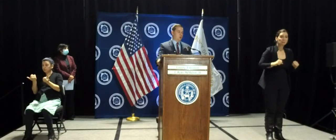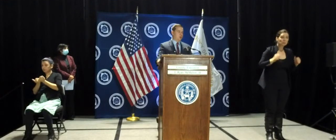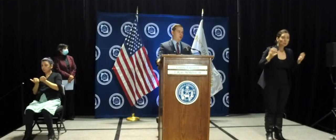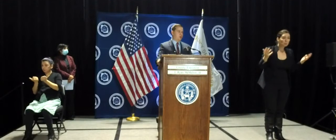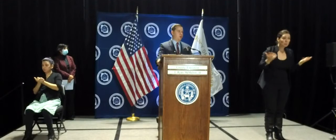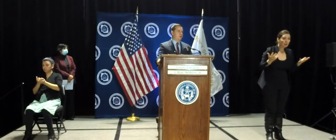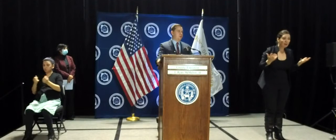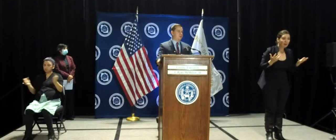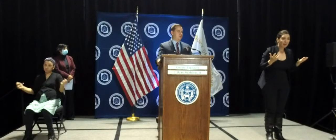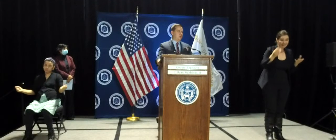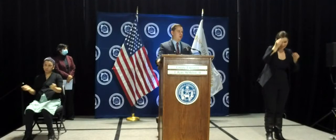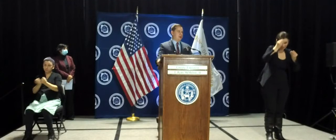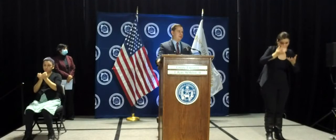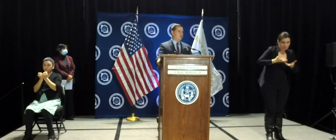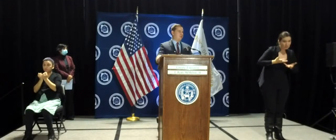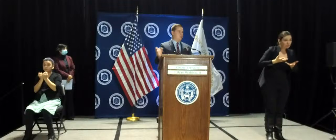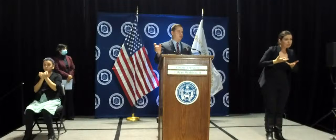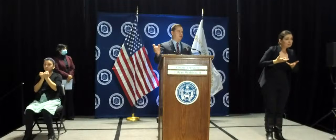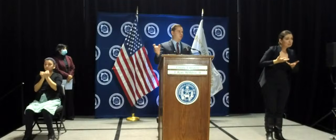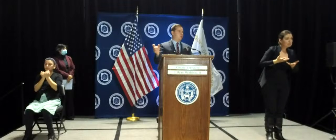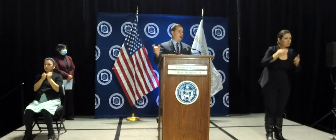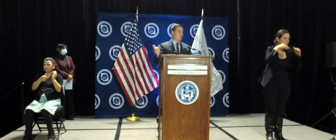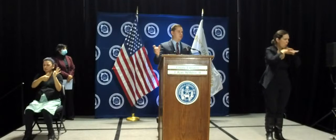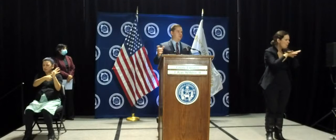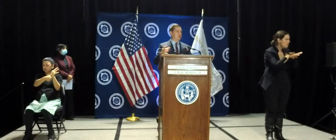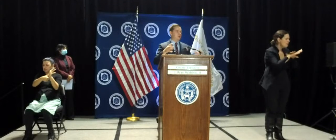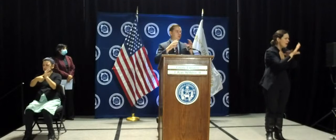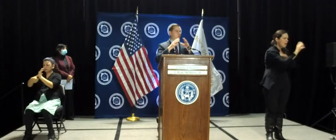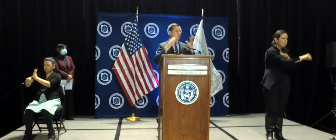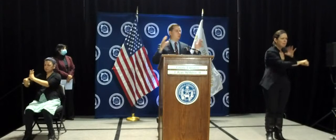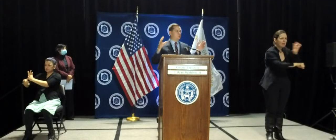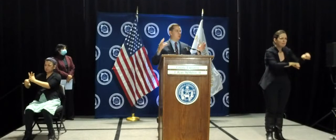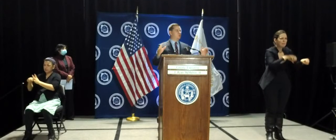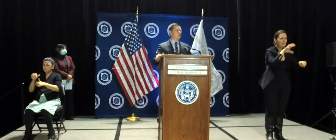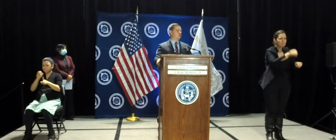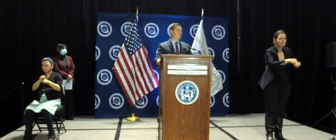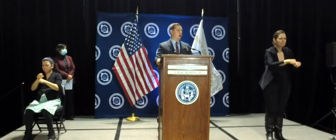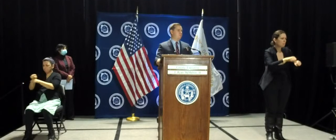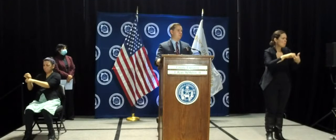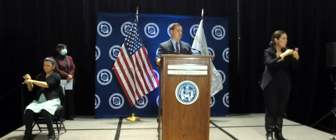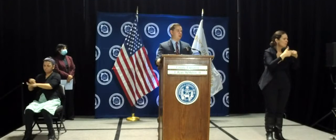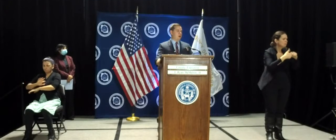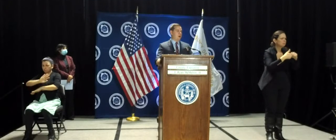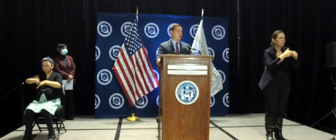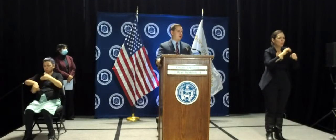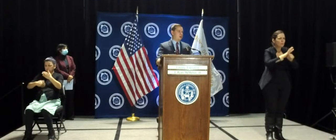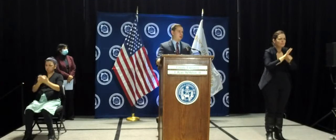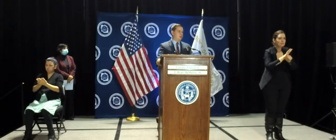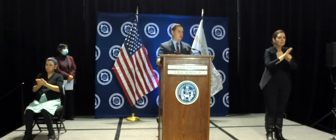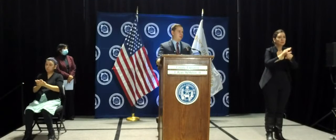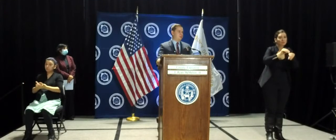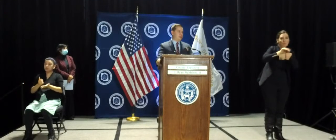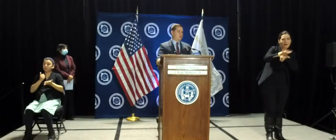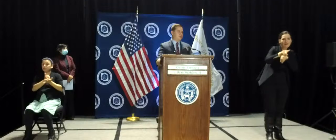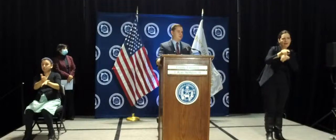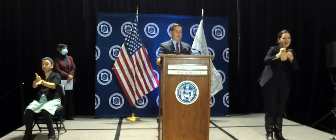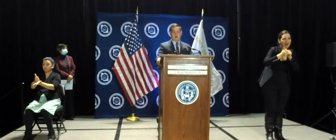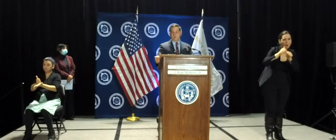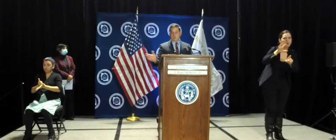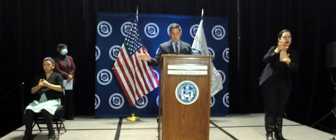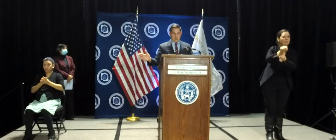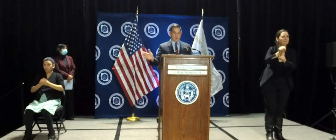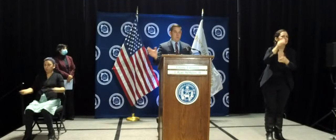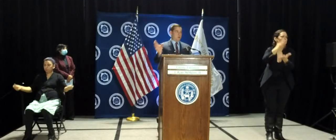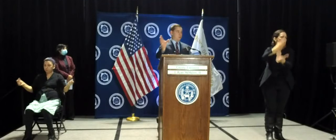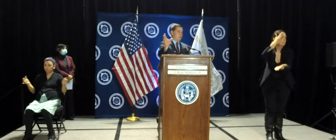they had, the quicker they could go and identify potential problems and global sources of spread, and then send